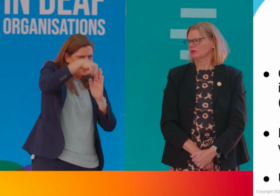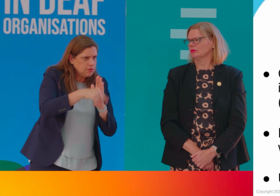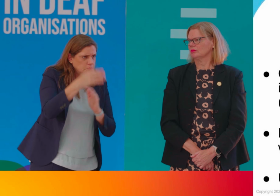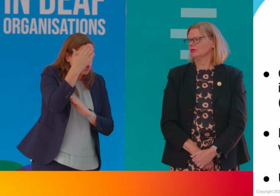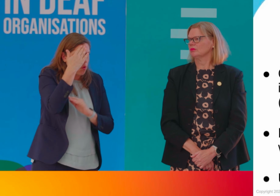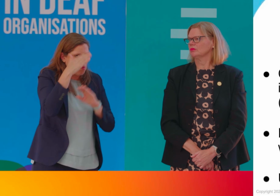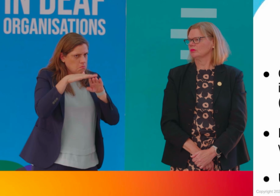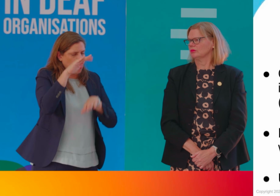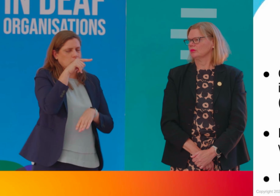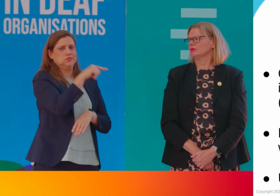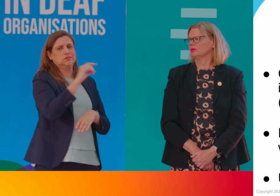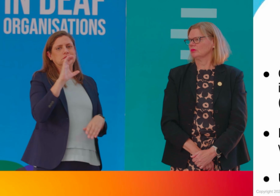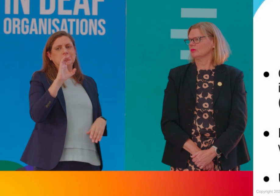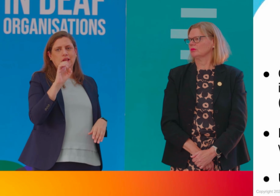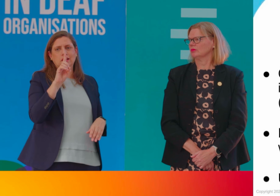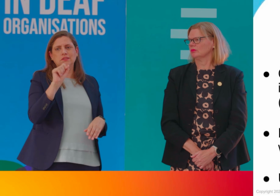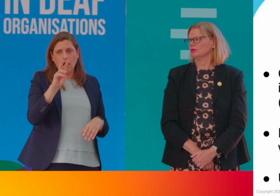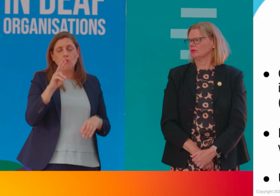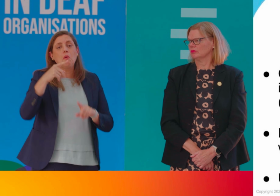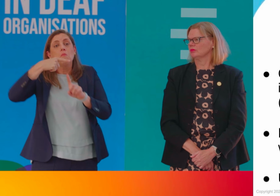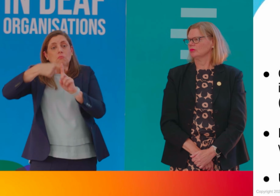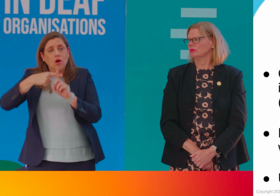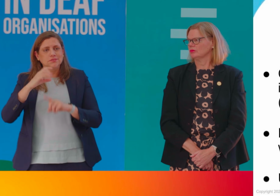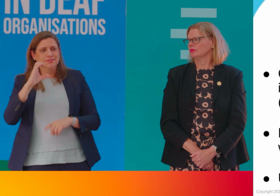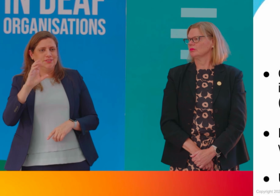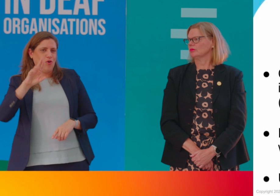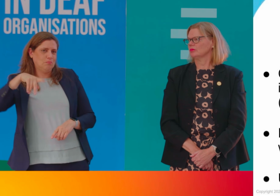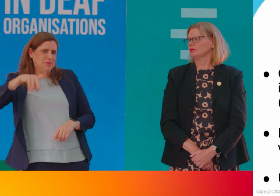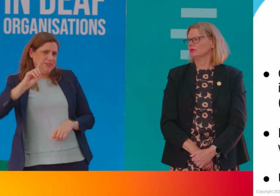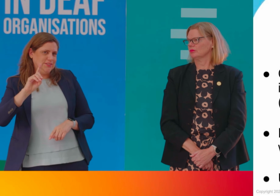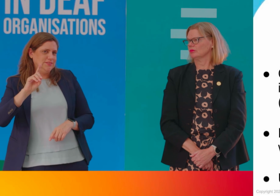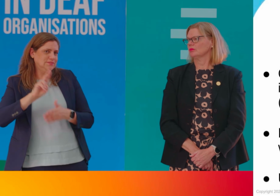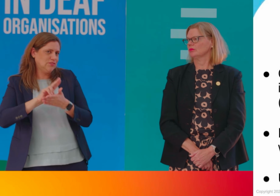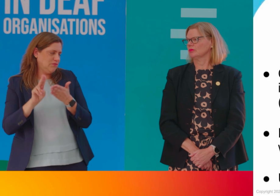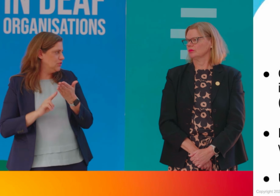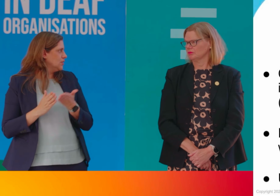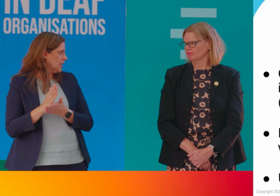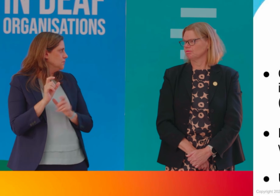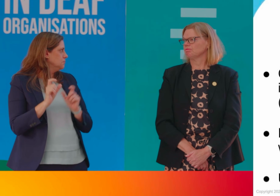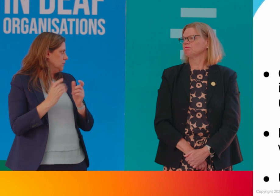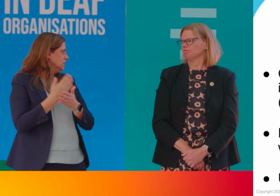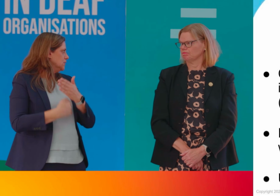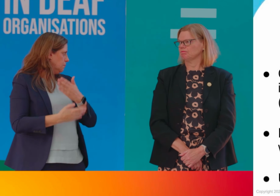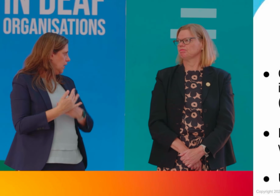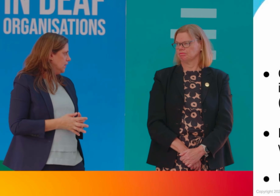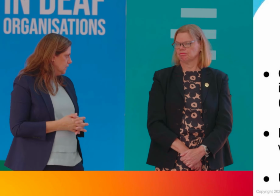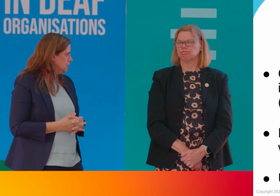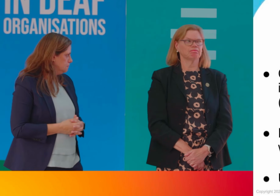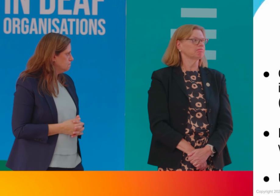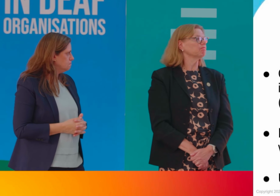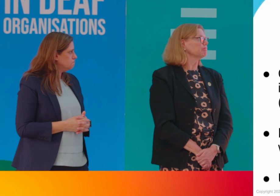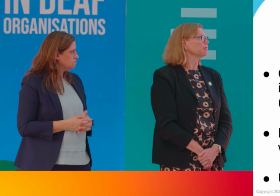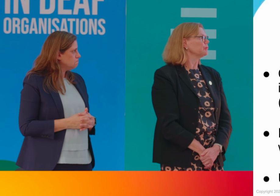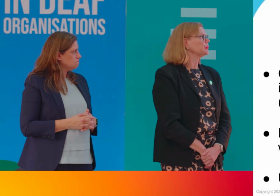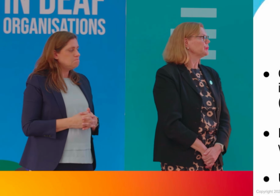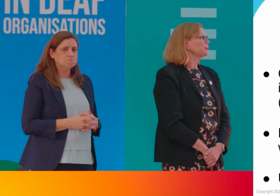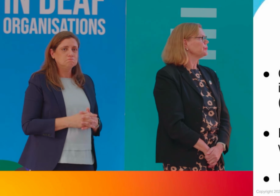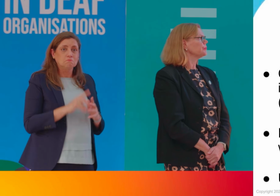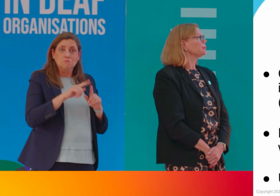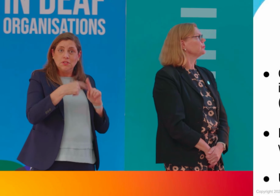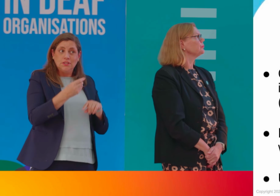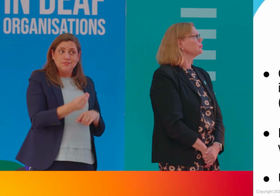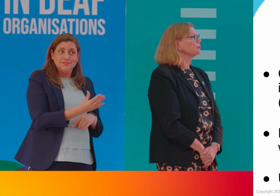discrimination and all matters pertaining the lives of a deaf woman. You can find this both in